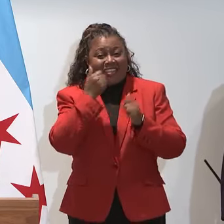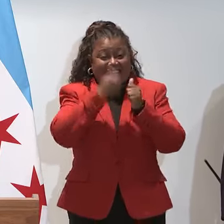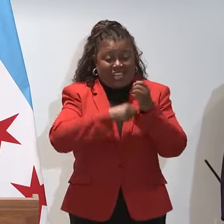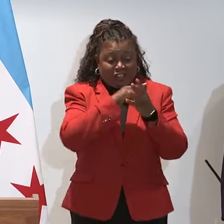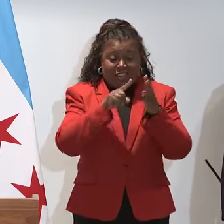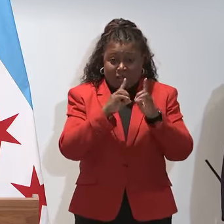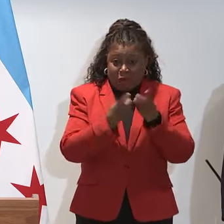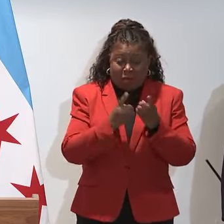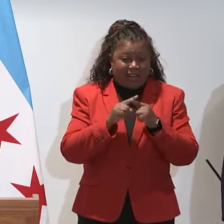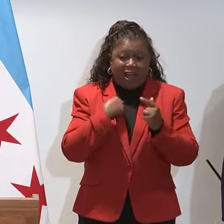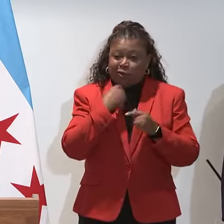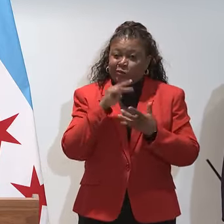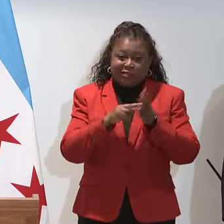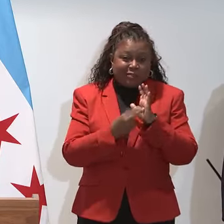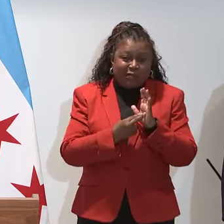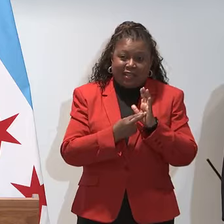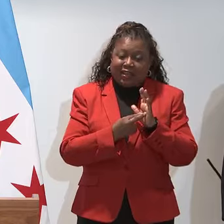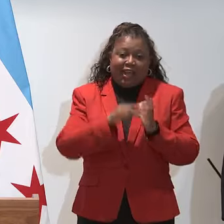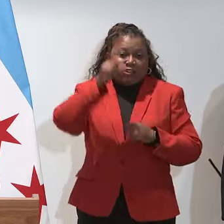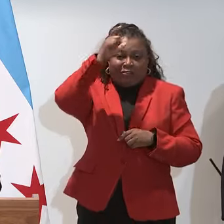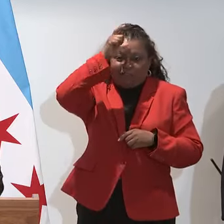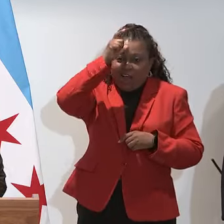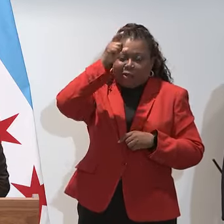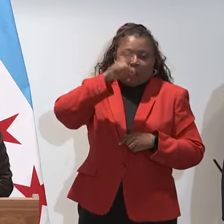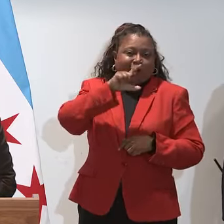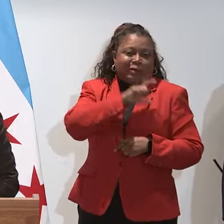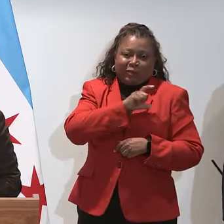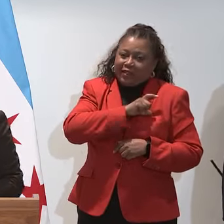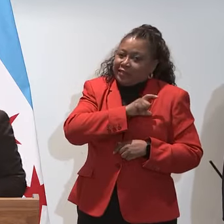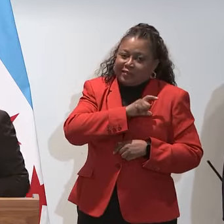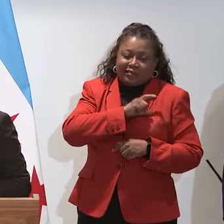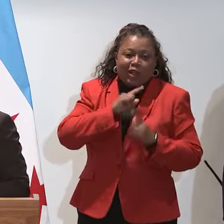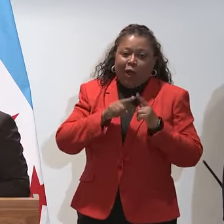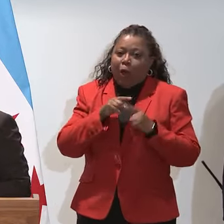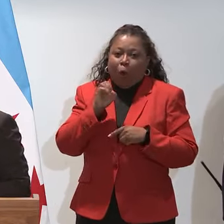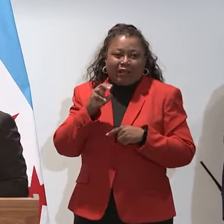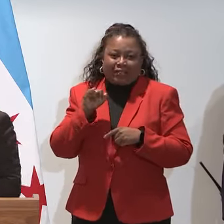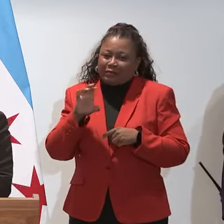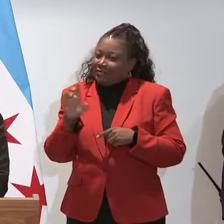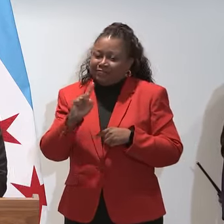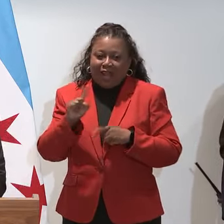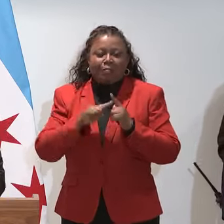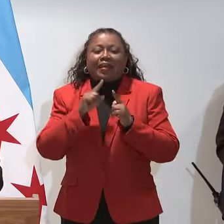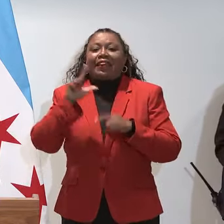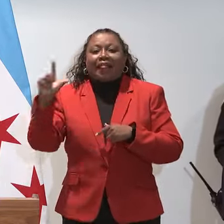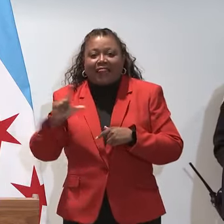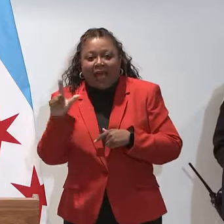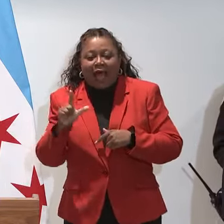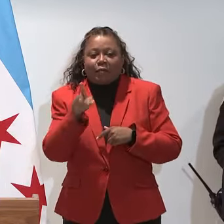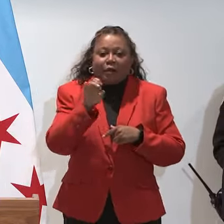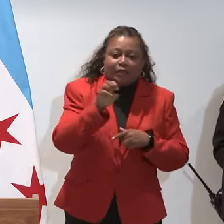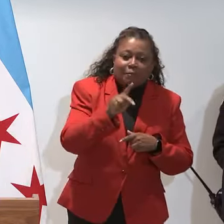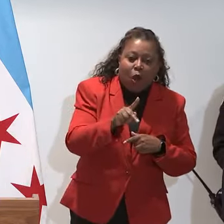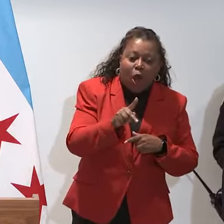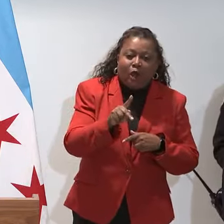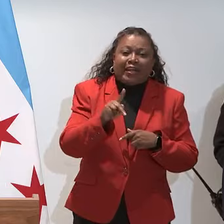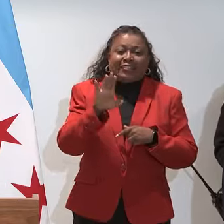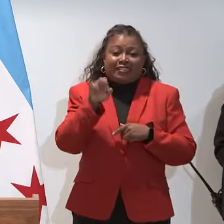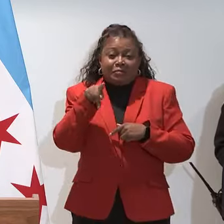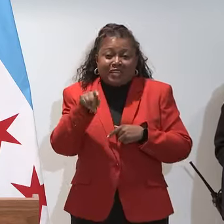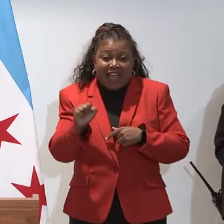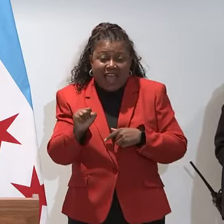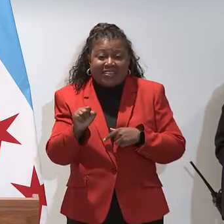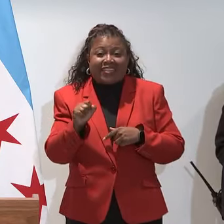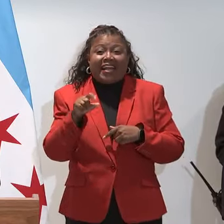of our departments, I don't just mean the fire department, the police department, OEMC. I mean the libraries, the parks,